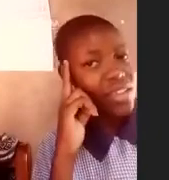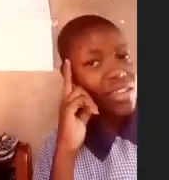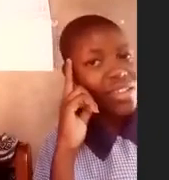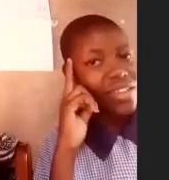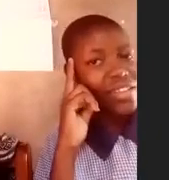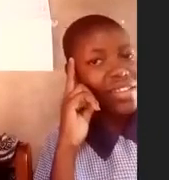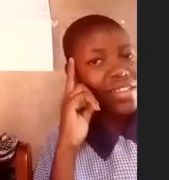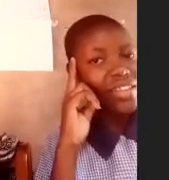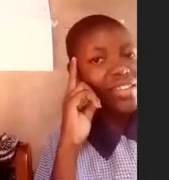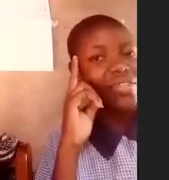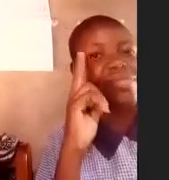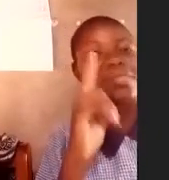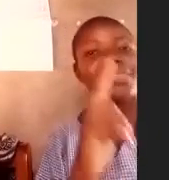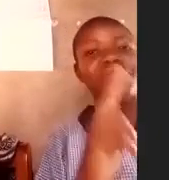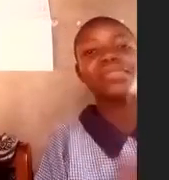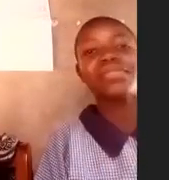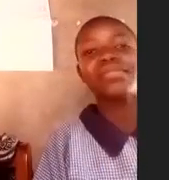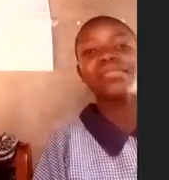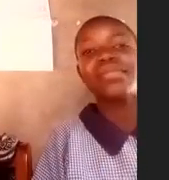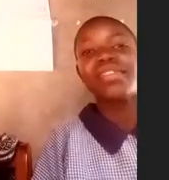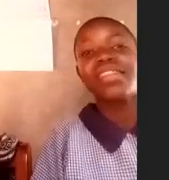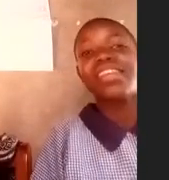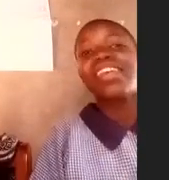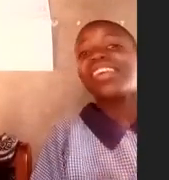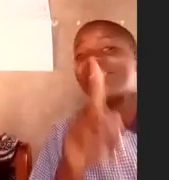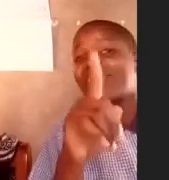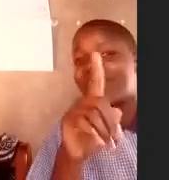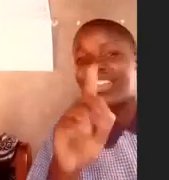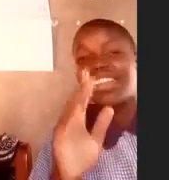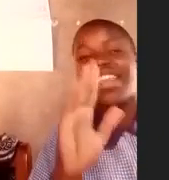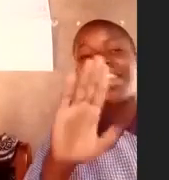From Ebukuya School for the Deaf.